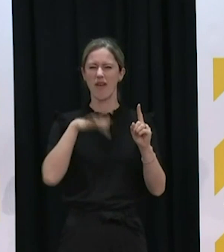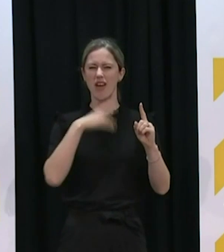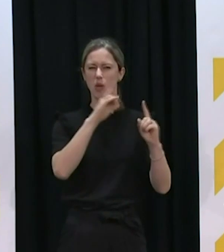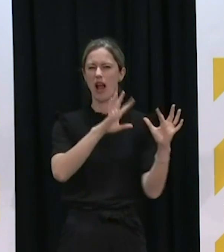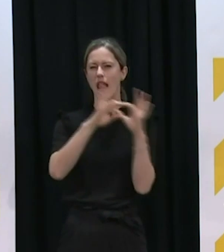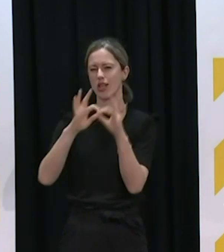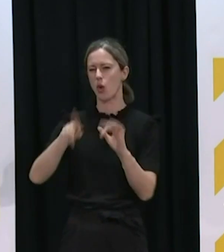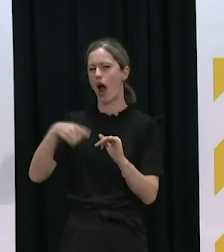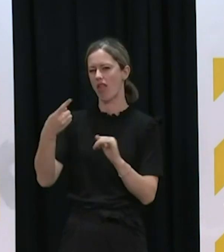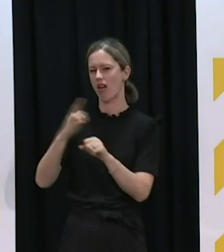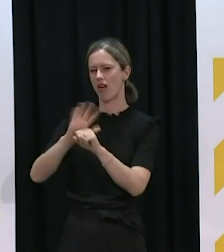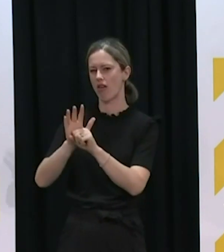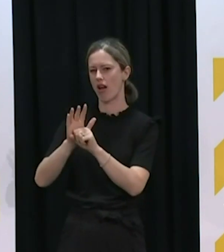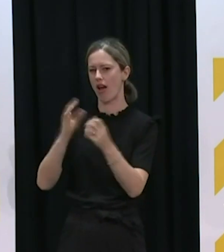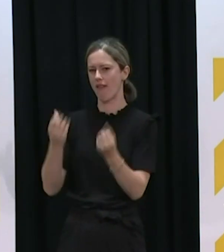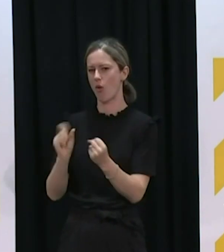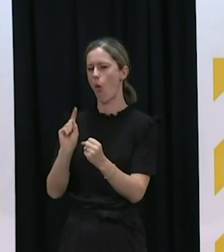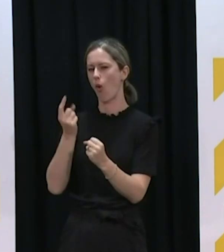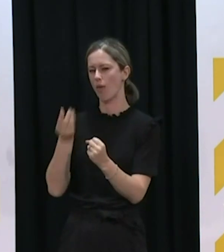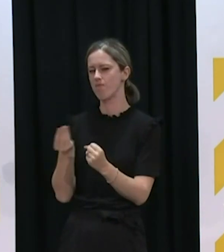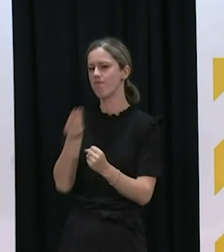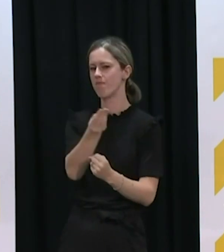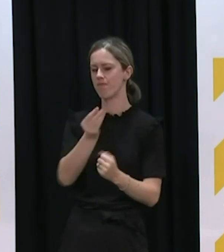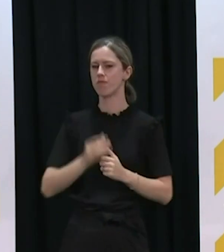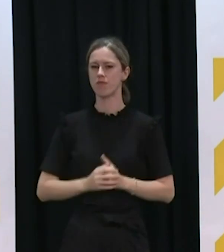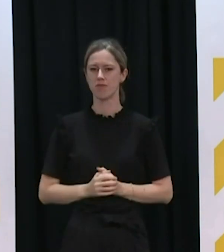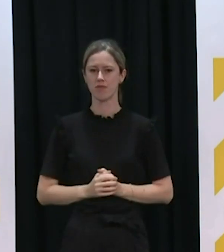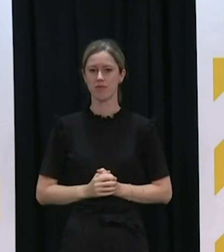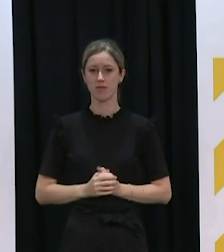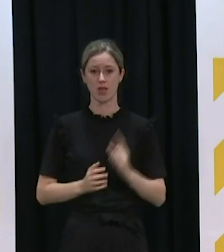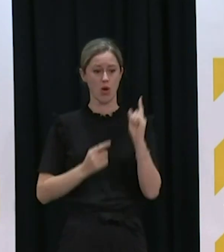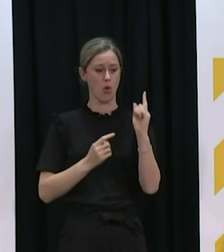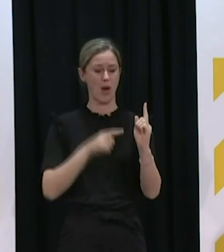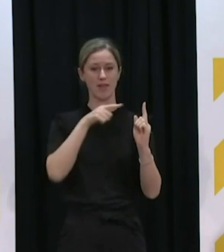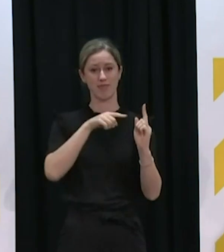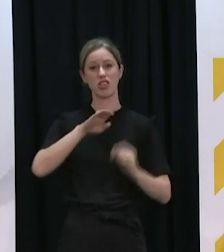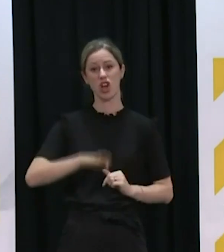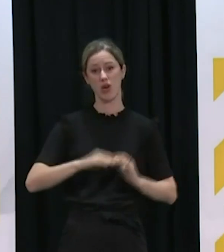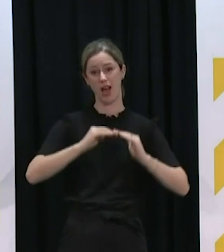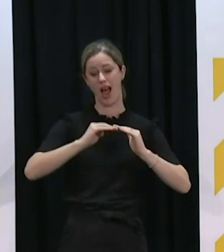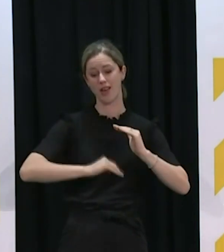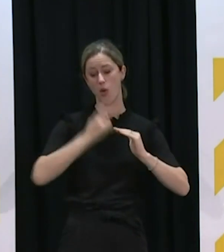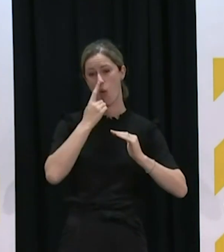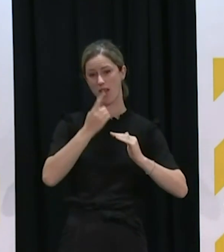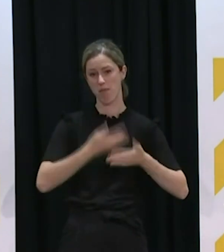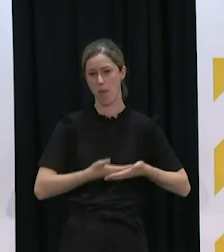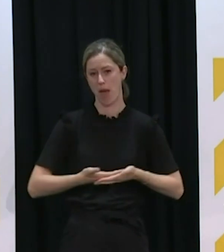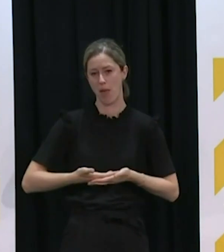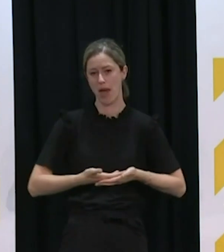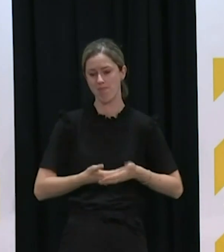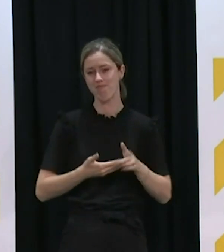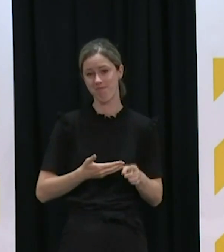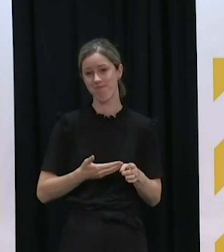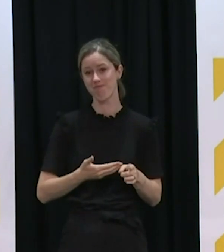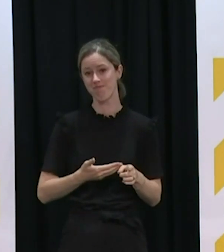links already known to cases in Auckland that have been identified there. One of those cases is a child under 1, and this highlights that